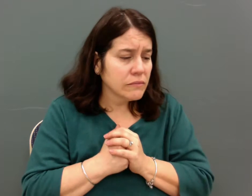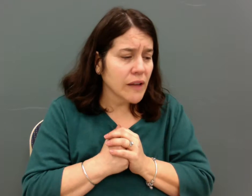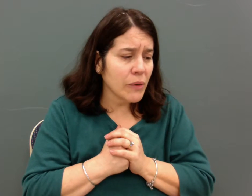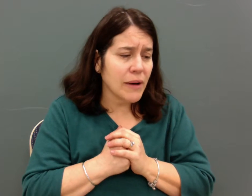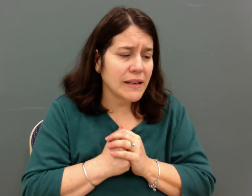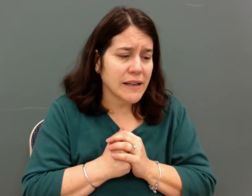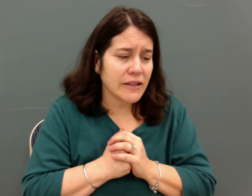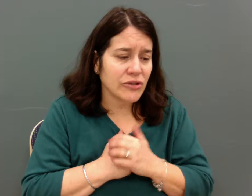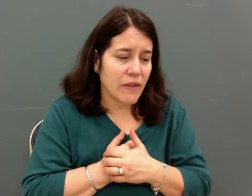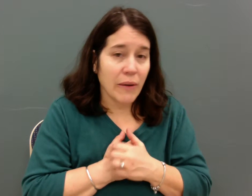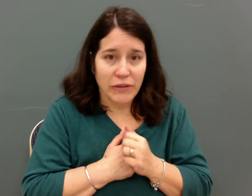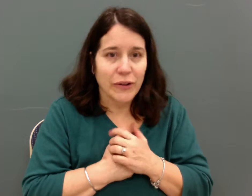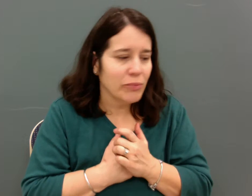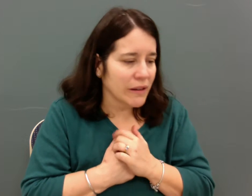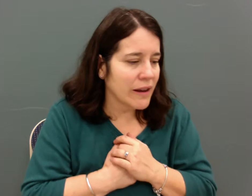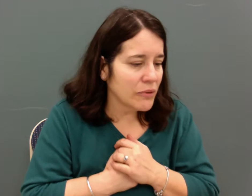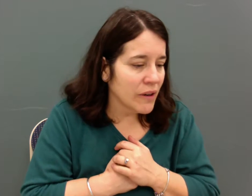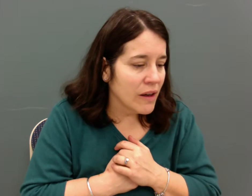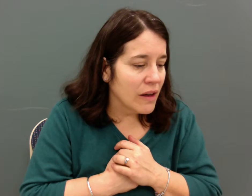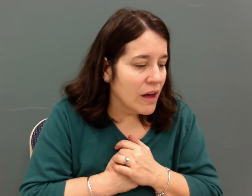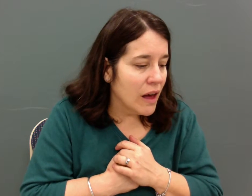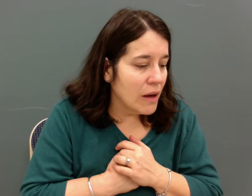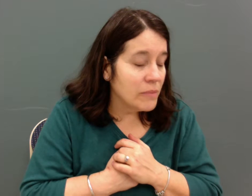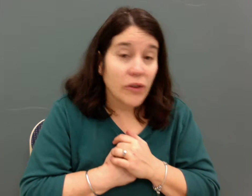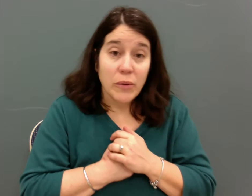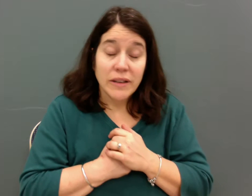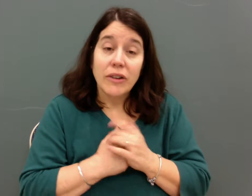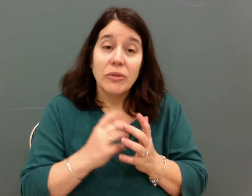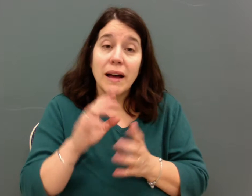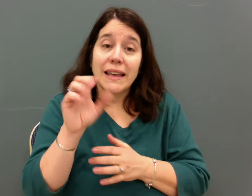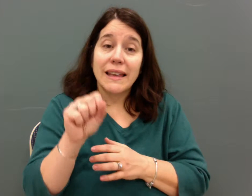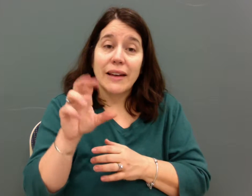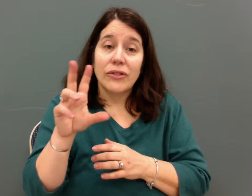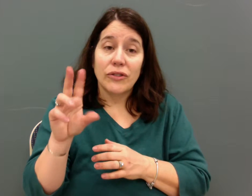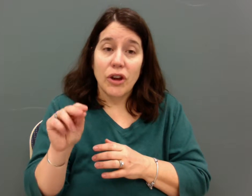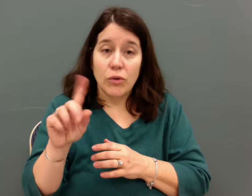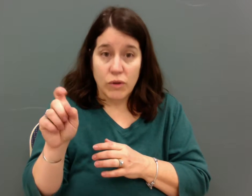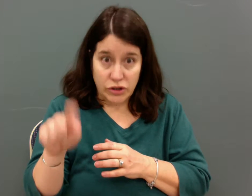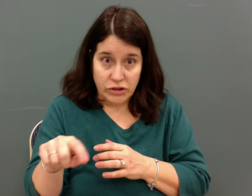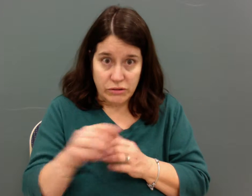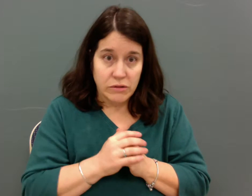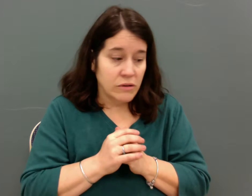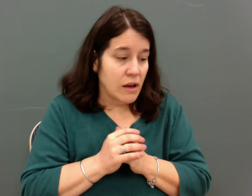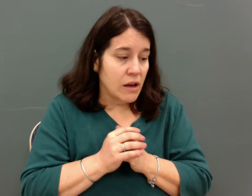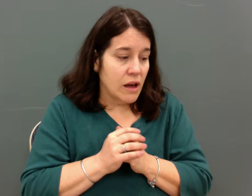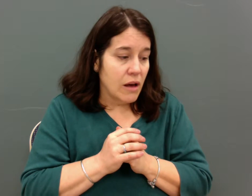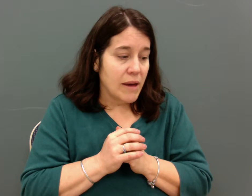and we practiced answering that with finger spelling names. So then we talked about yes, no questions. And